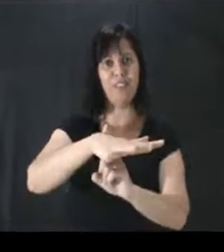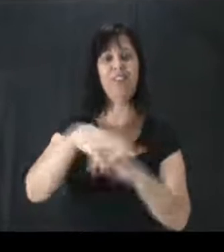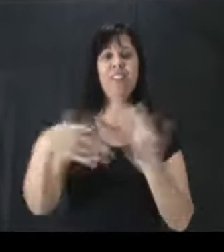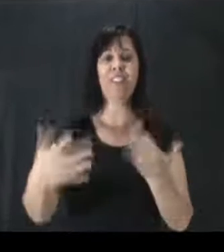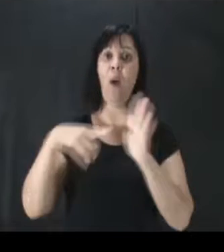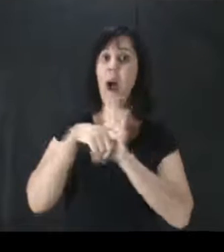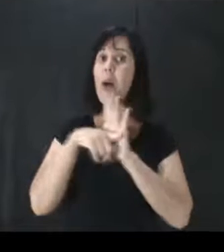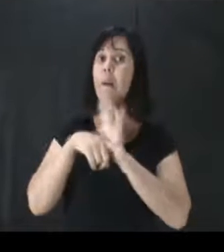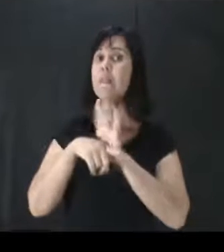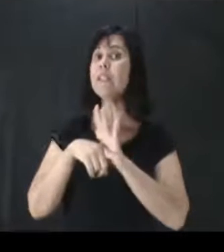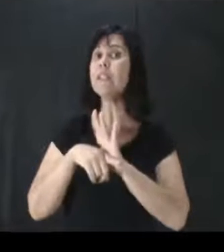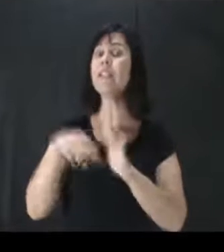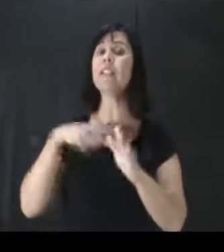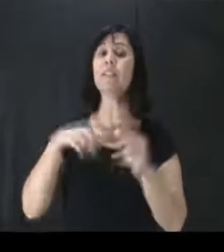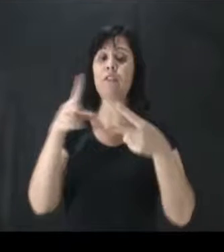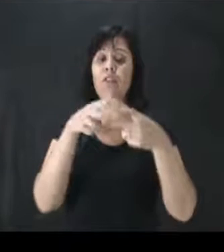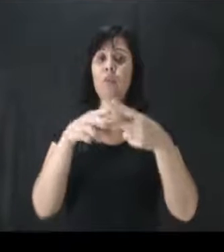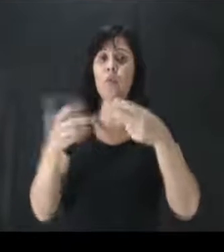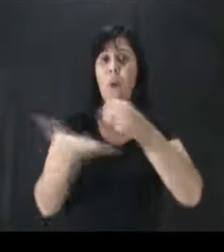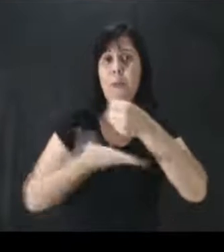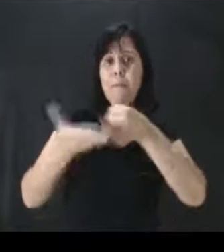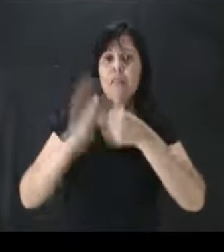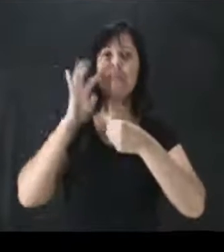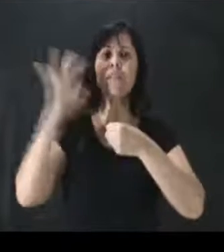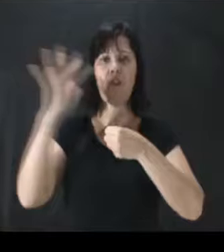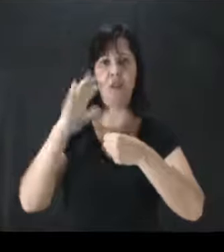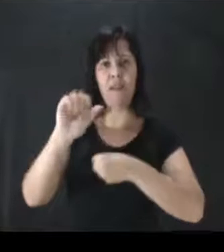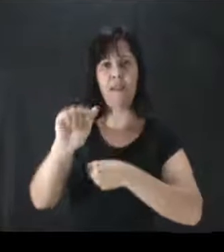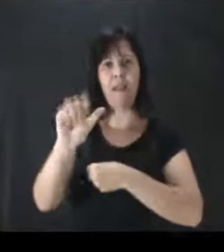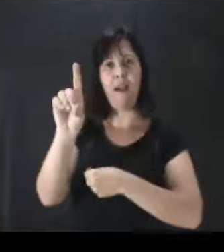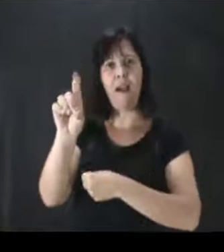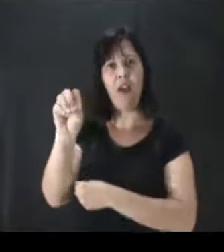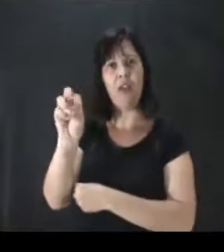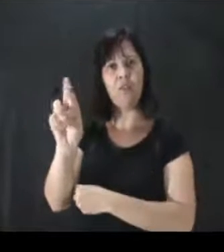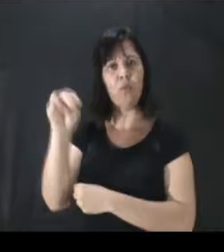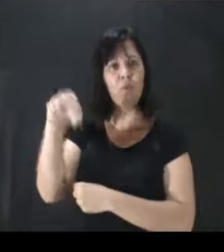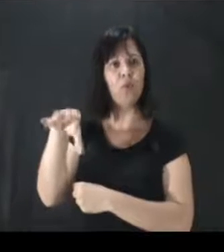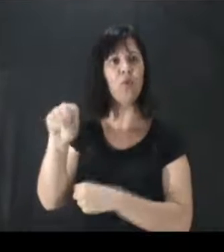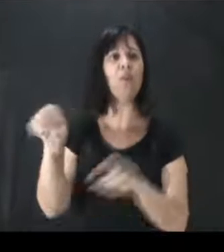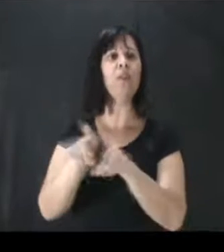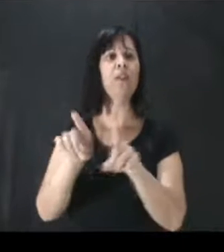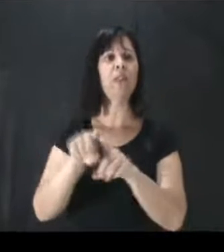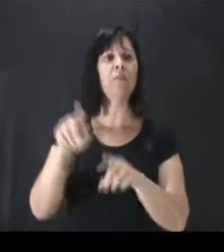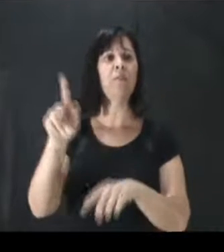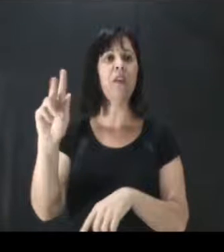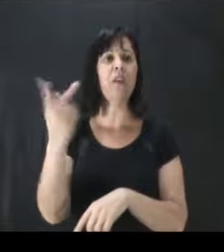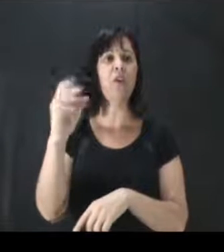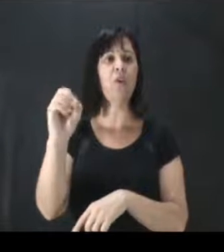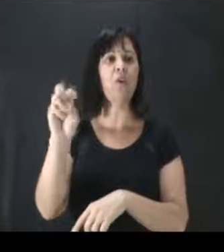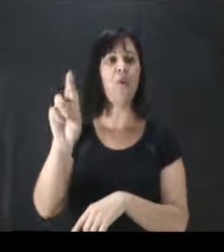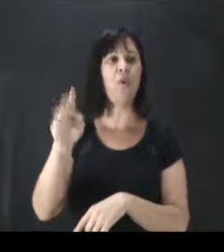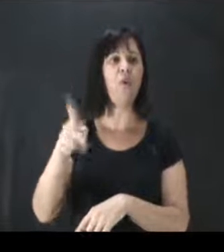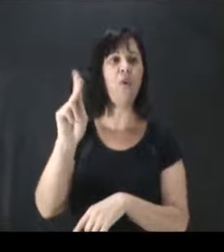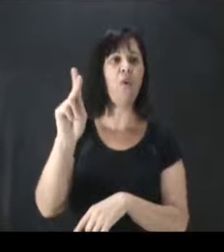our research, this idea was analyzed using Adorno and Horkheimer. These authors talk about